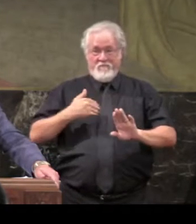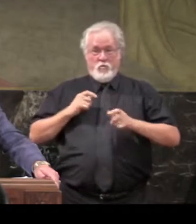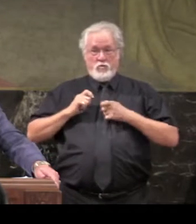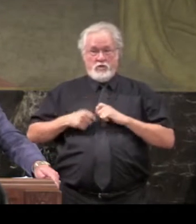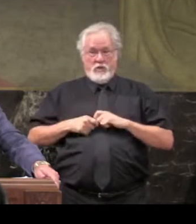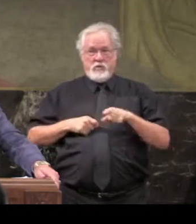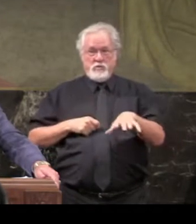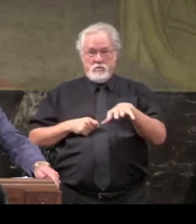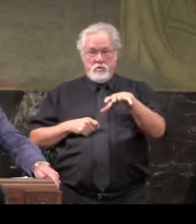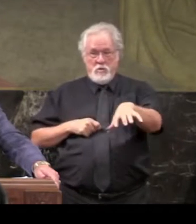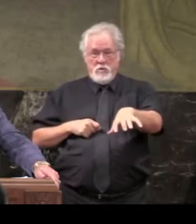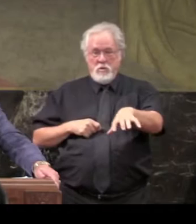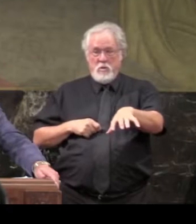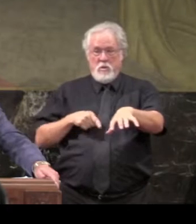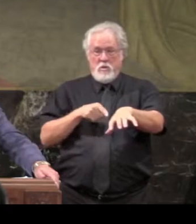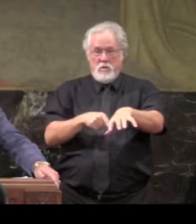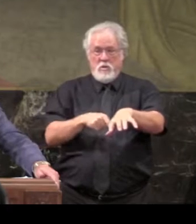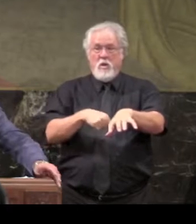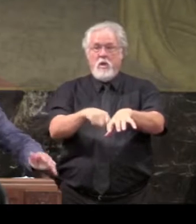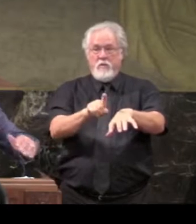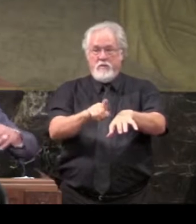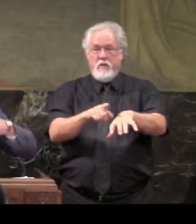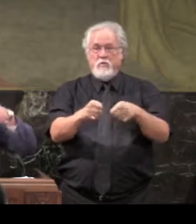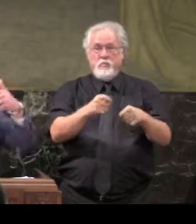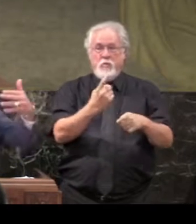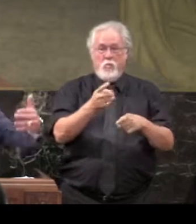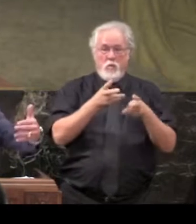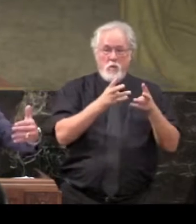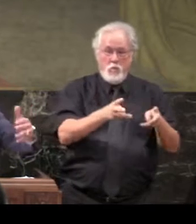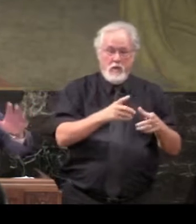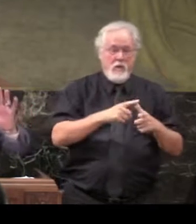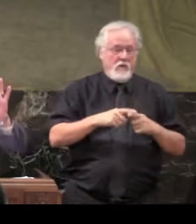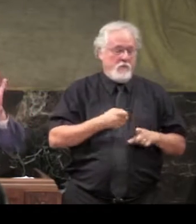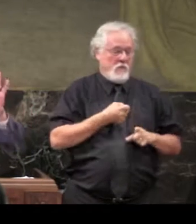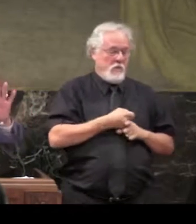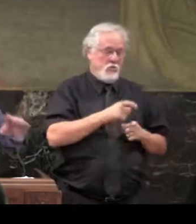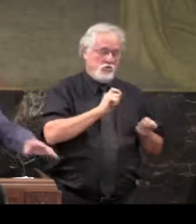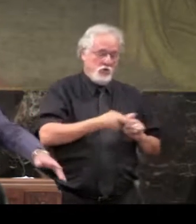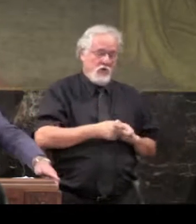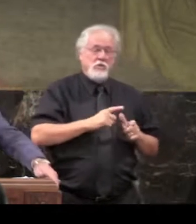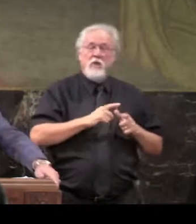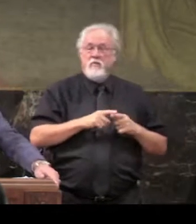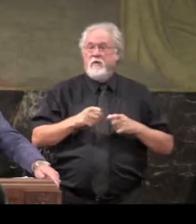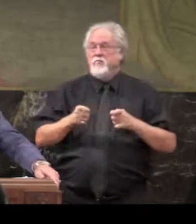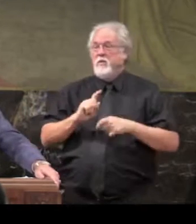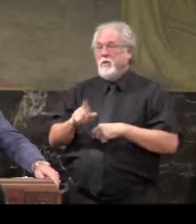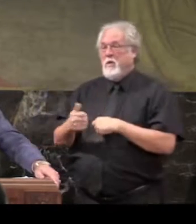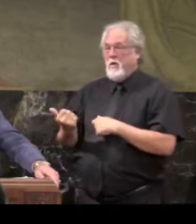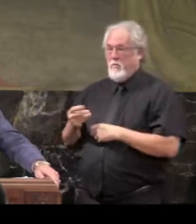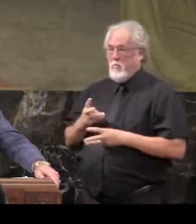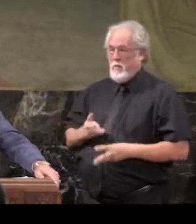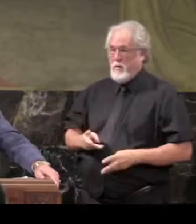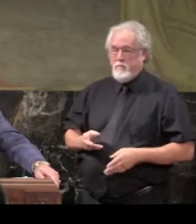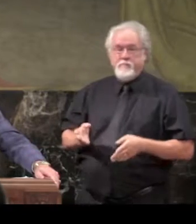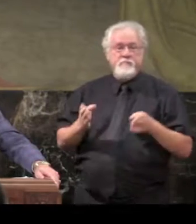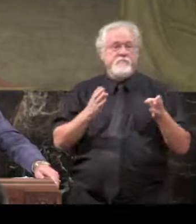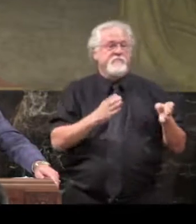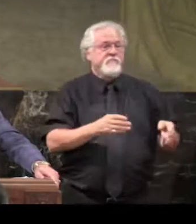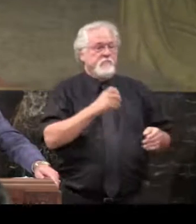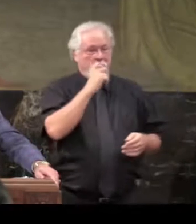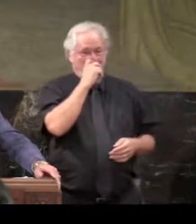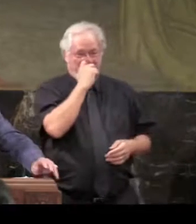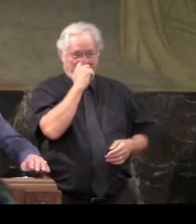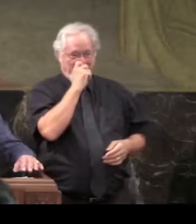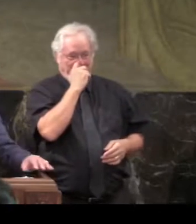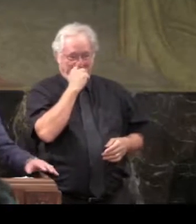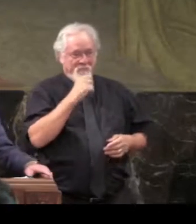effective, they're going to be treated one way, and then when the changes become effective, they'll be treated another. Yes, ma'am.